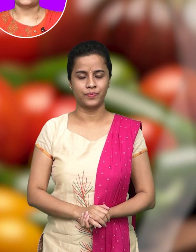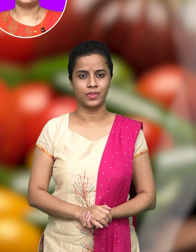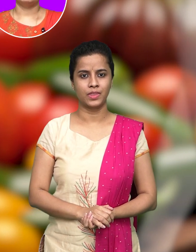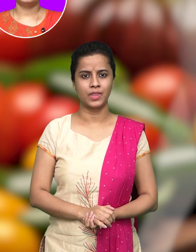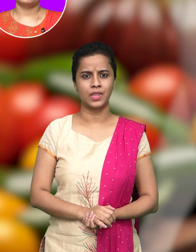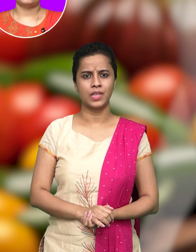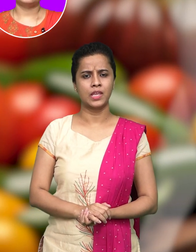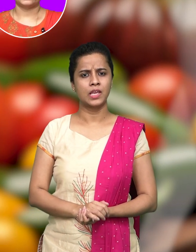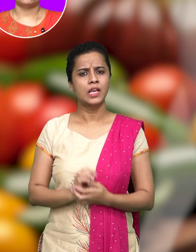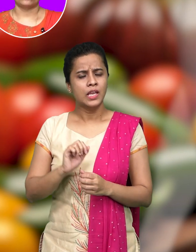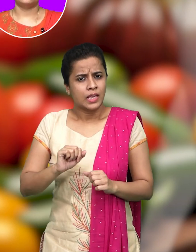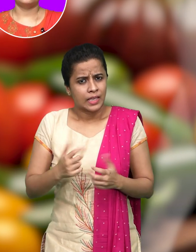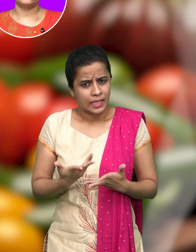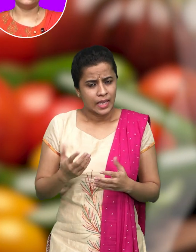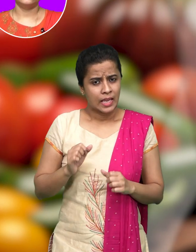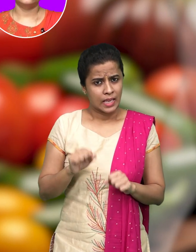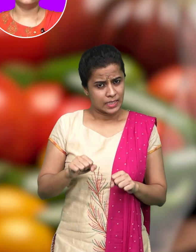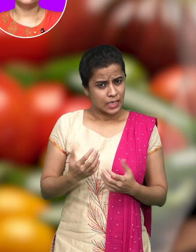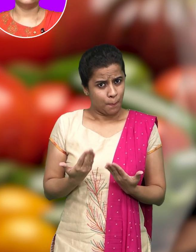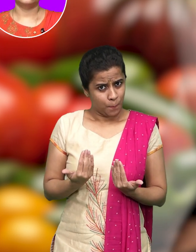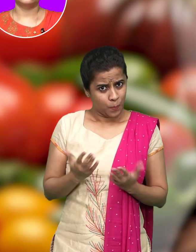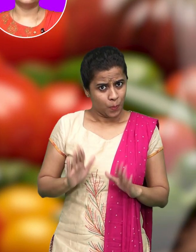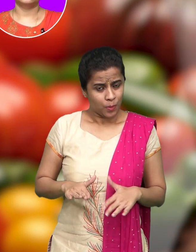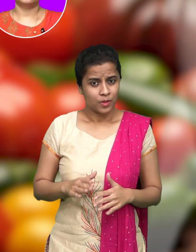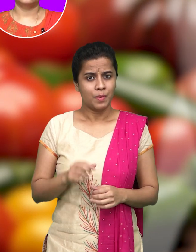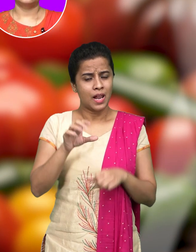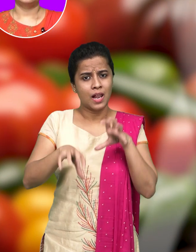Can animals prepare their own food?